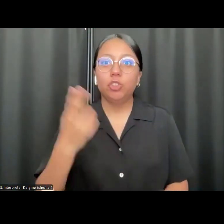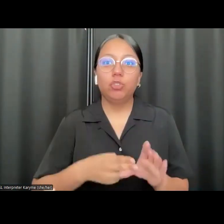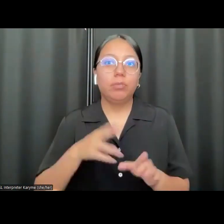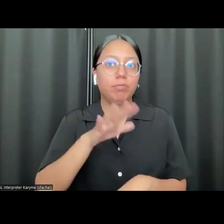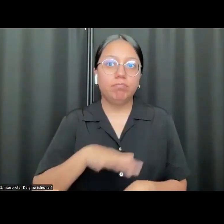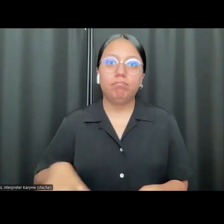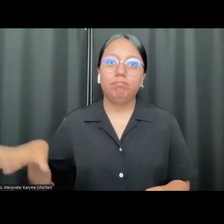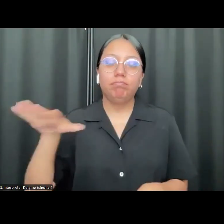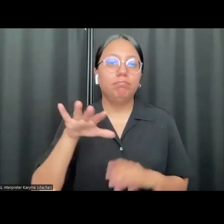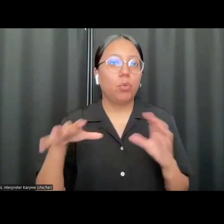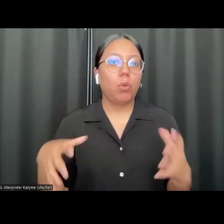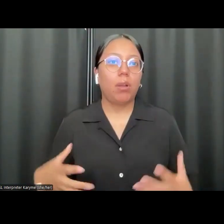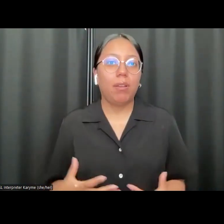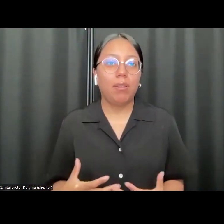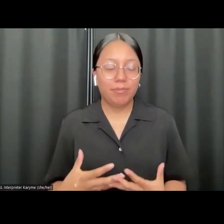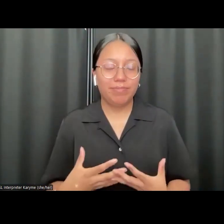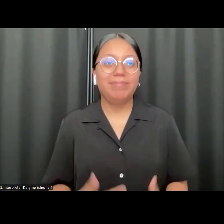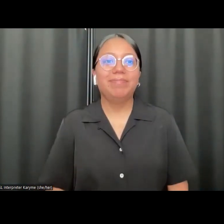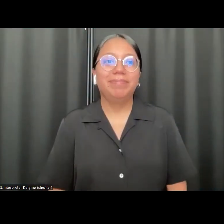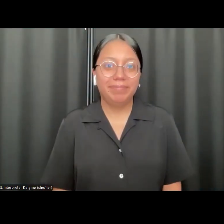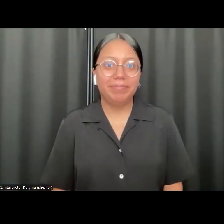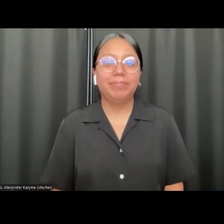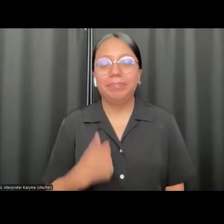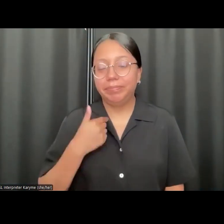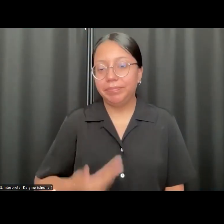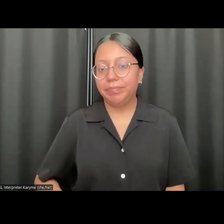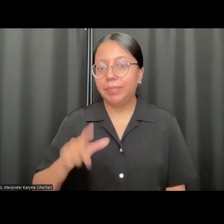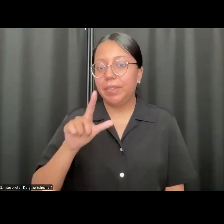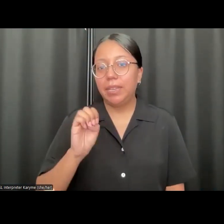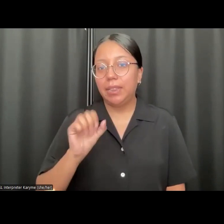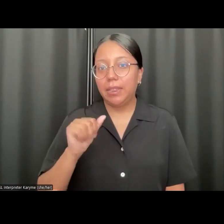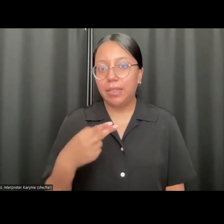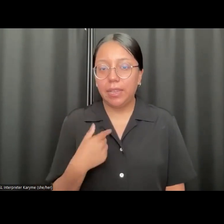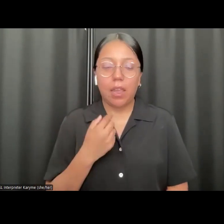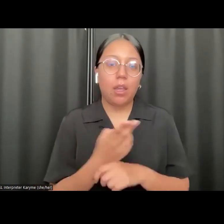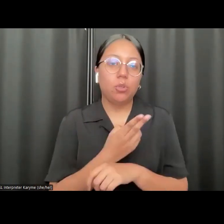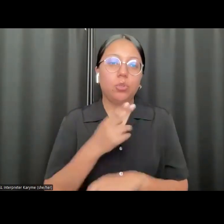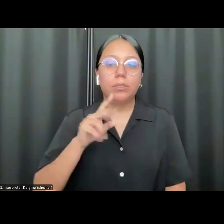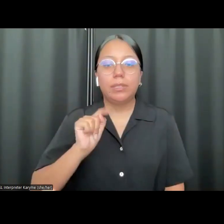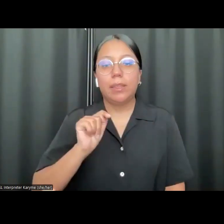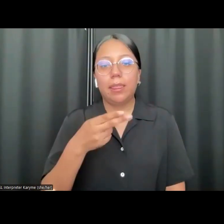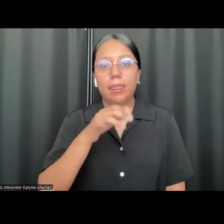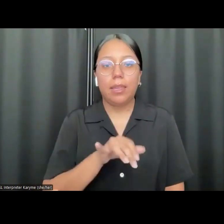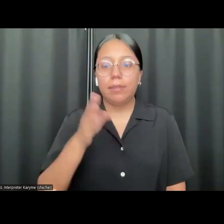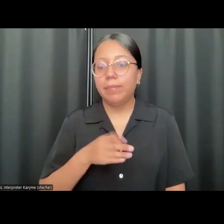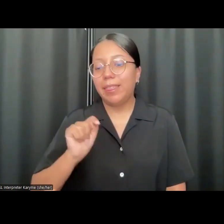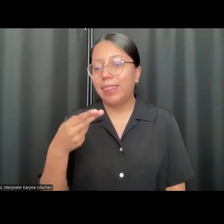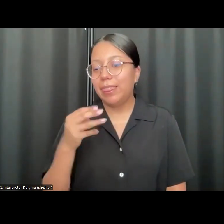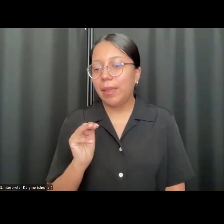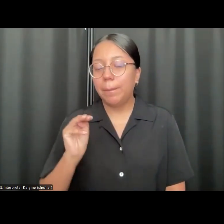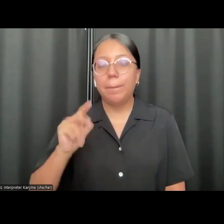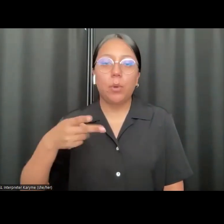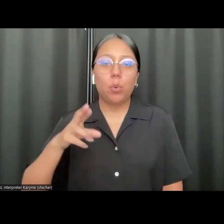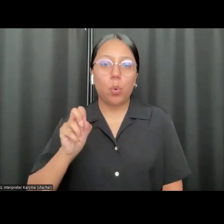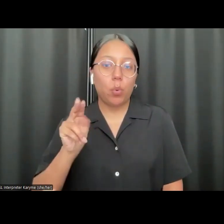planet. Um, my name's Leah. I use they, and them pronouns. Oh, all the hearts are so cool. Thank you.